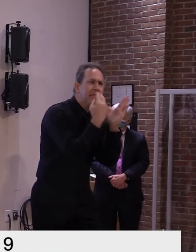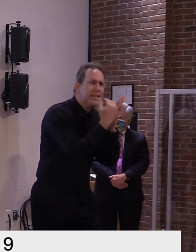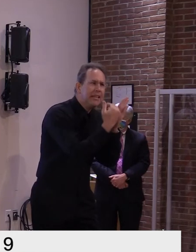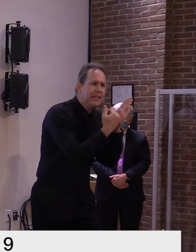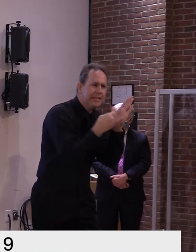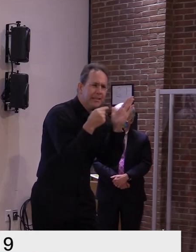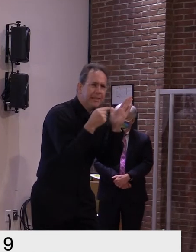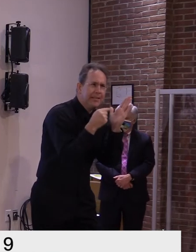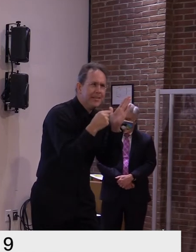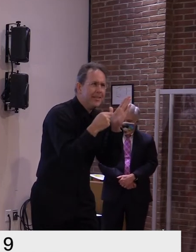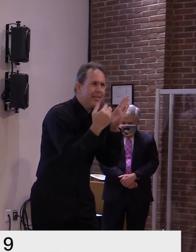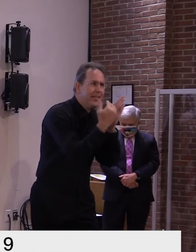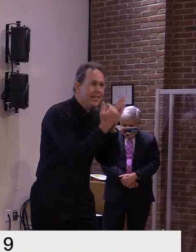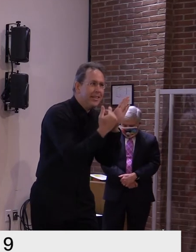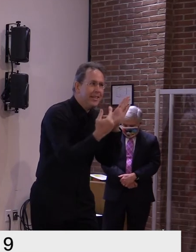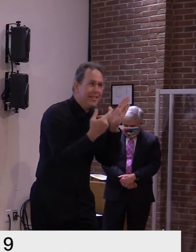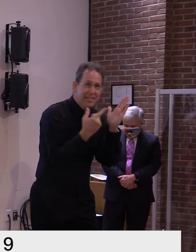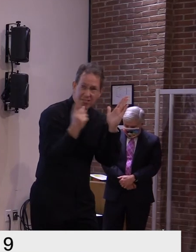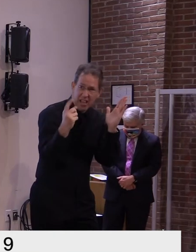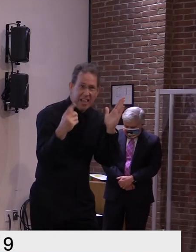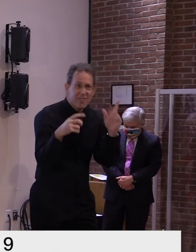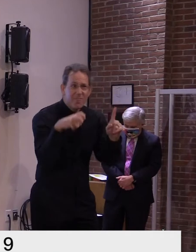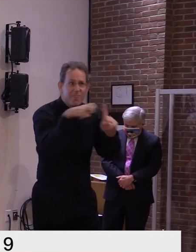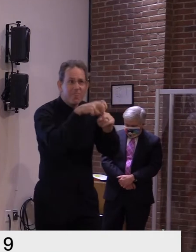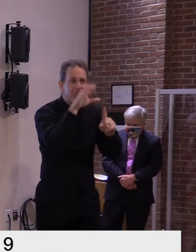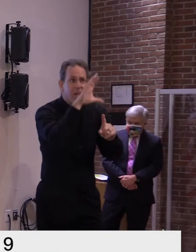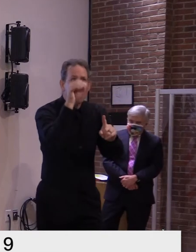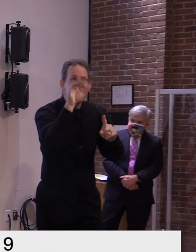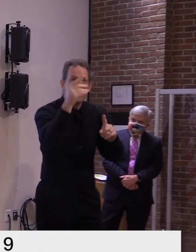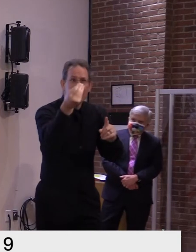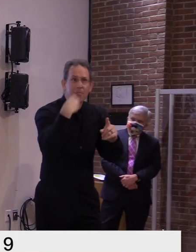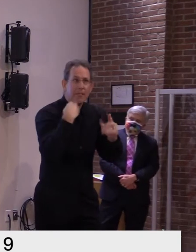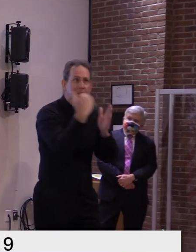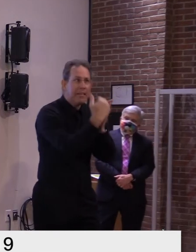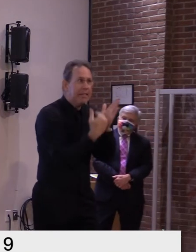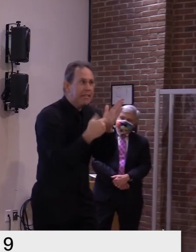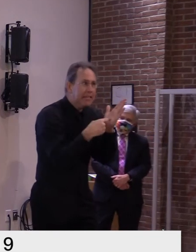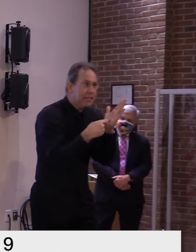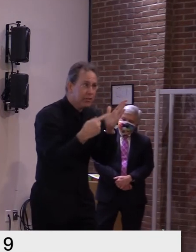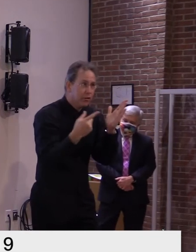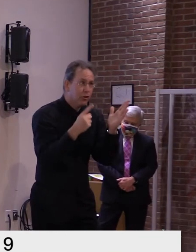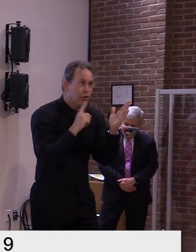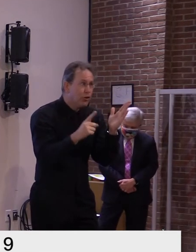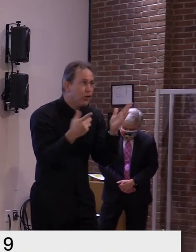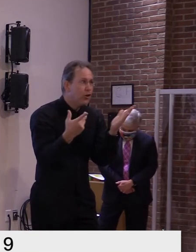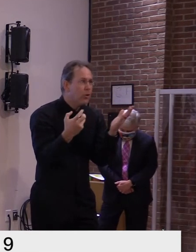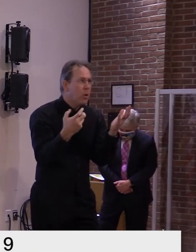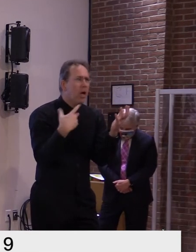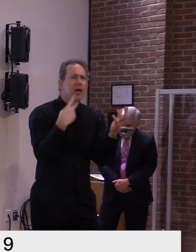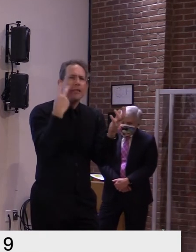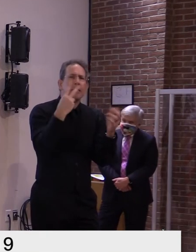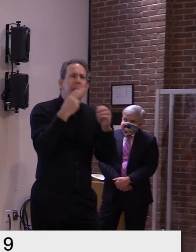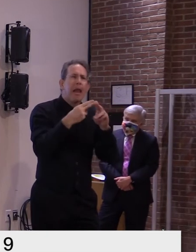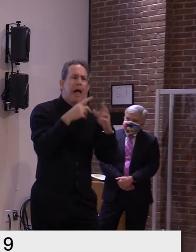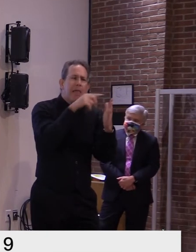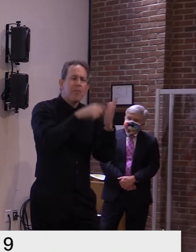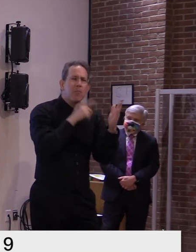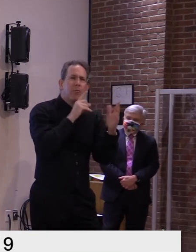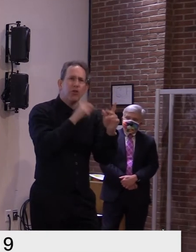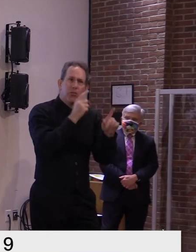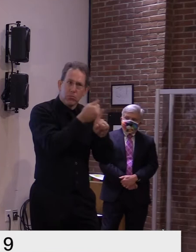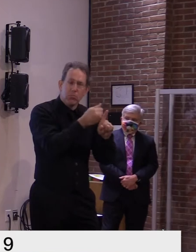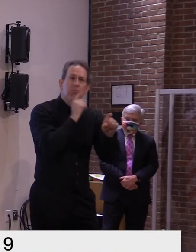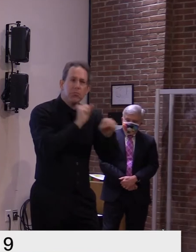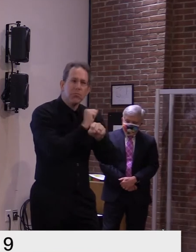trying to get in order to kind of make sure that people are quarantining? It is